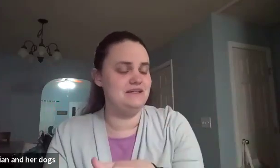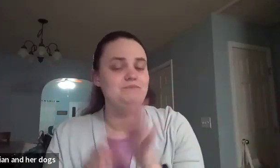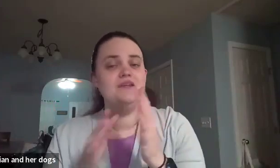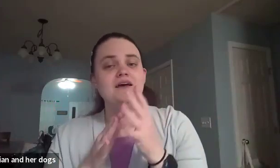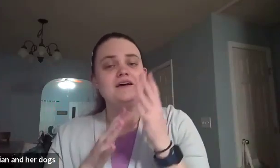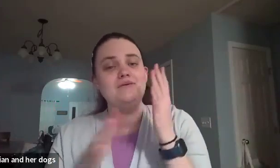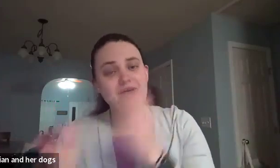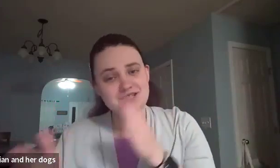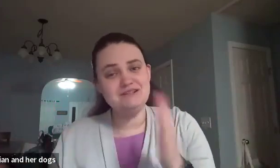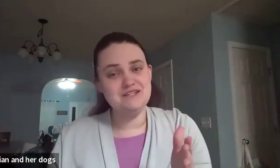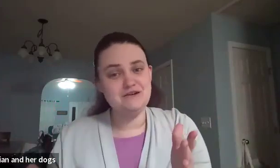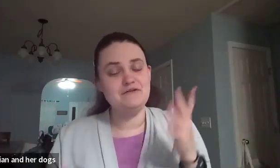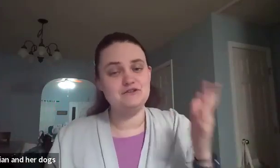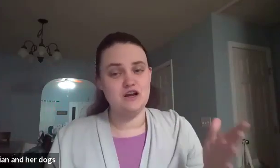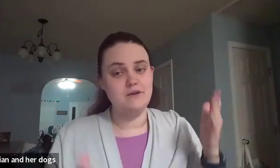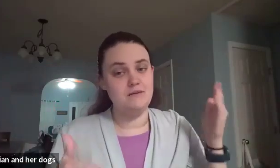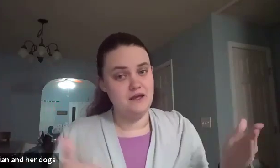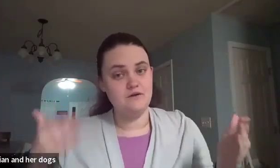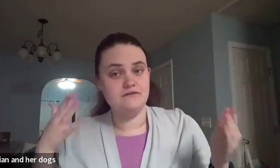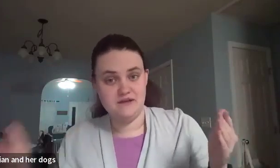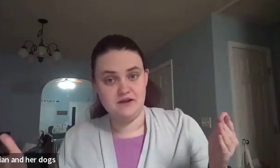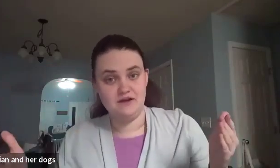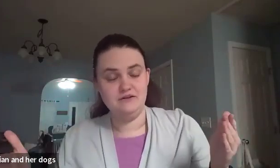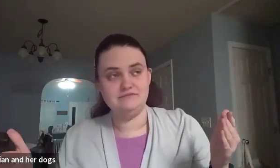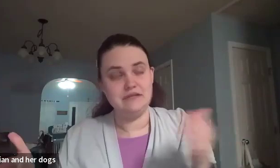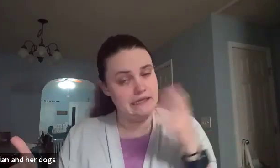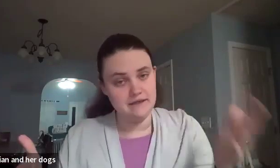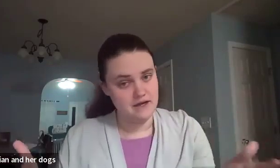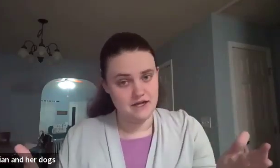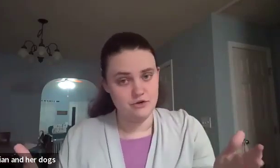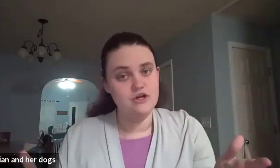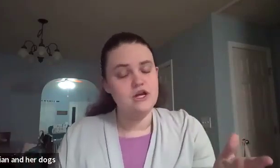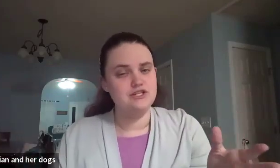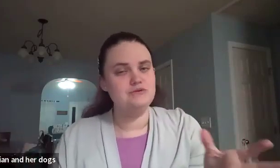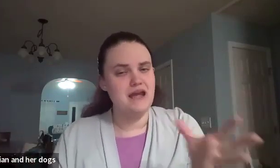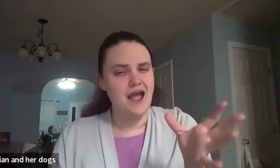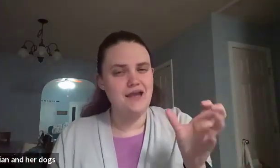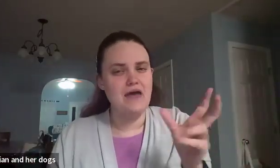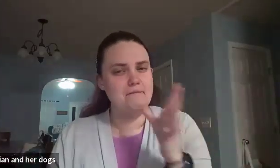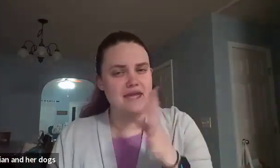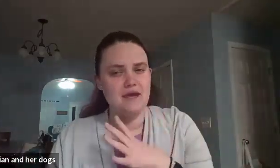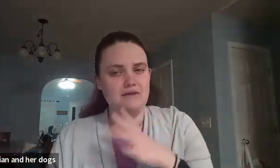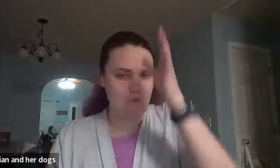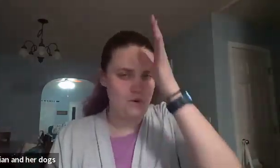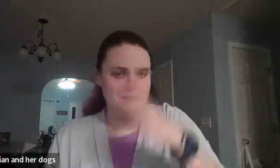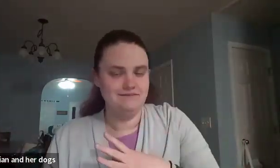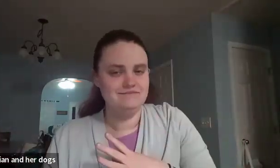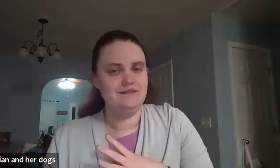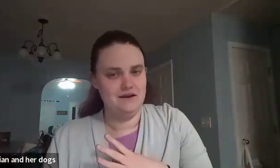blended. What you would do if you're talking about a male or female, any kind of animal, is you would add that man, that woman kind